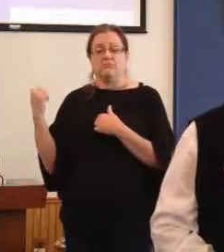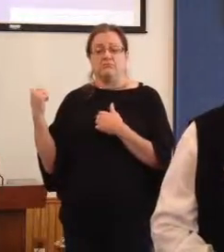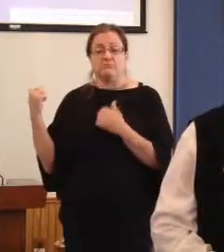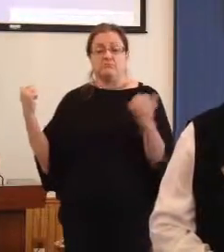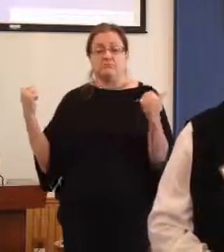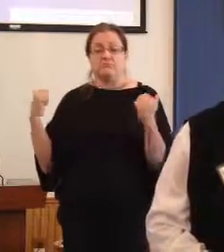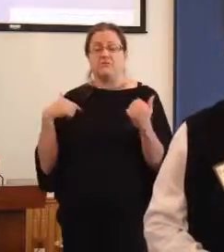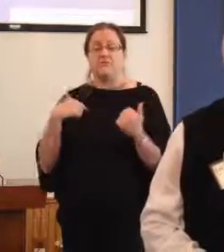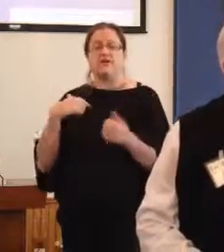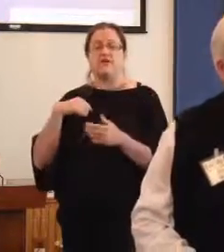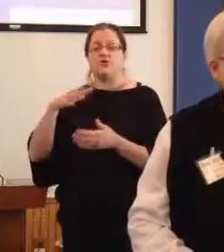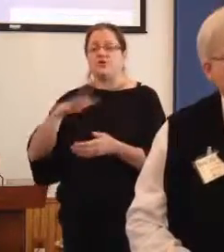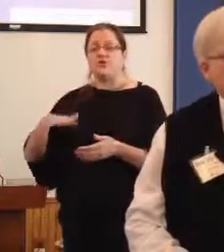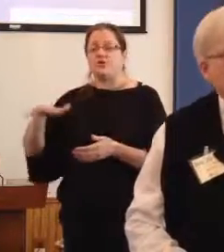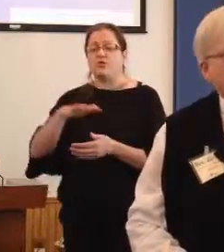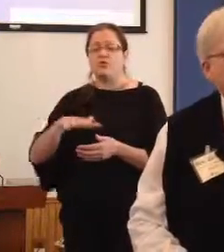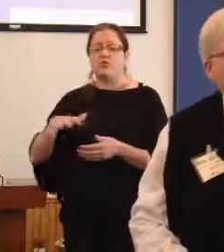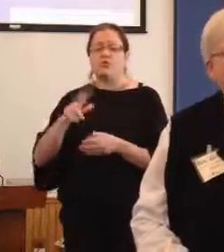hole?